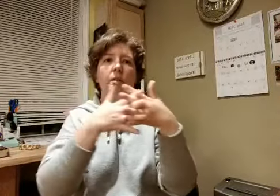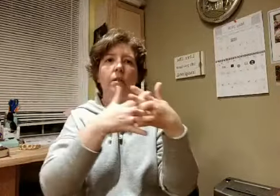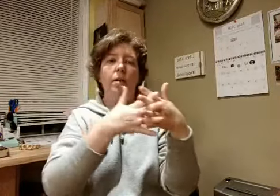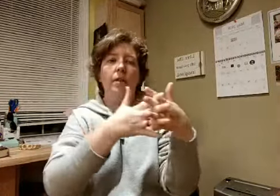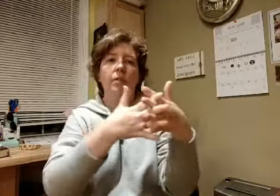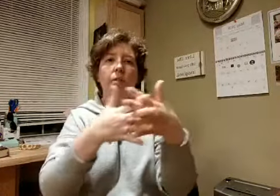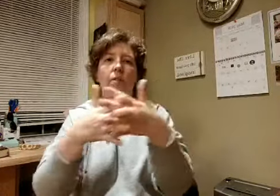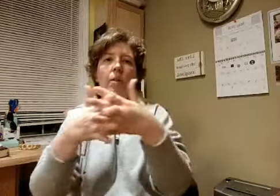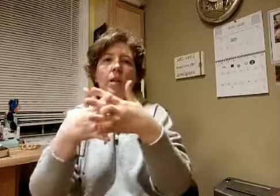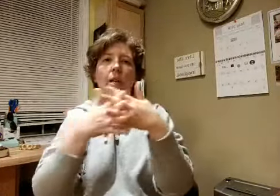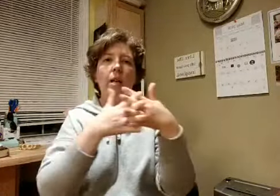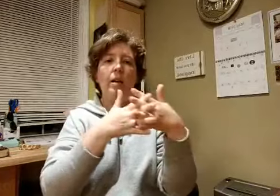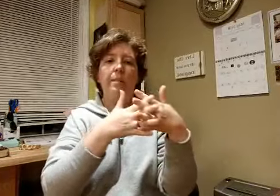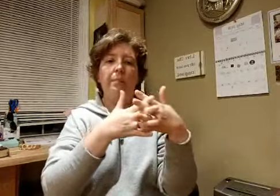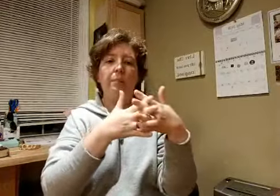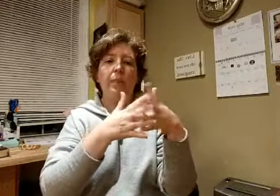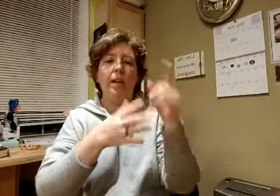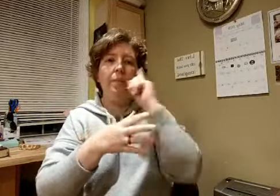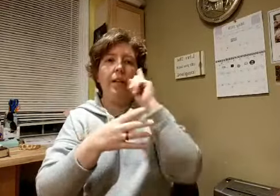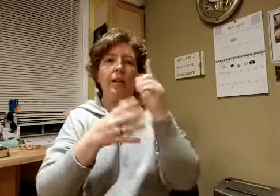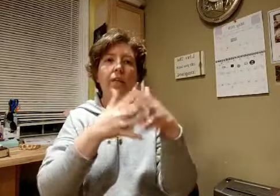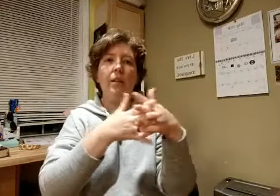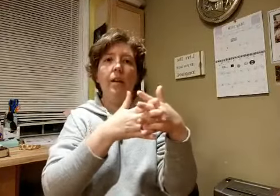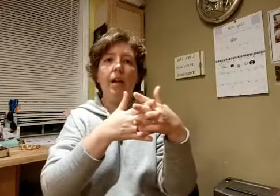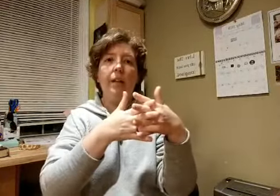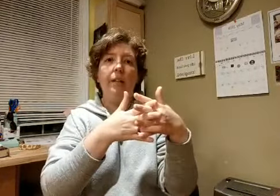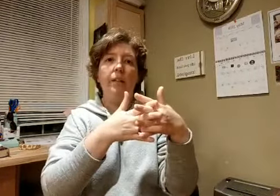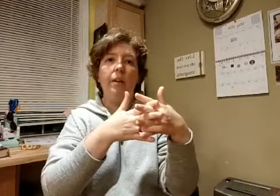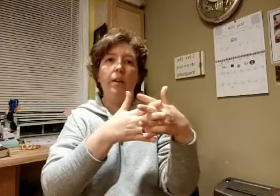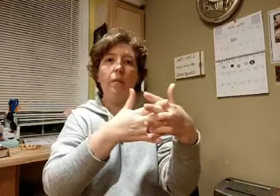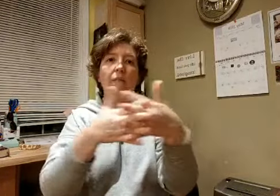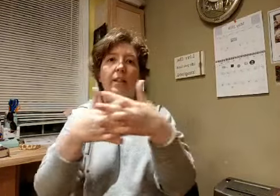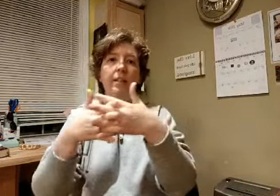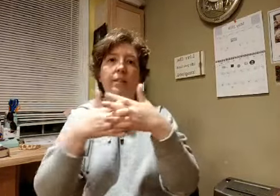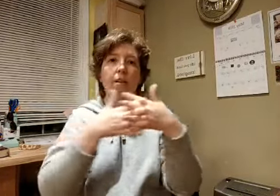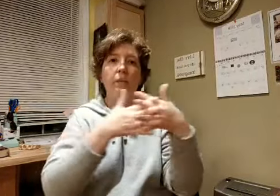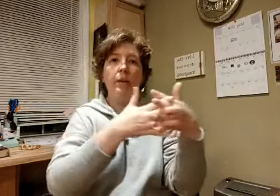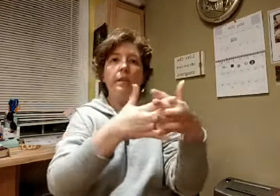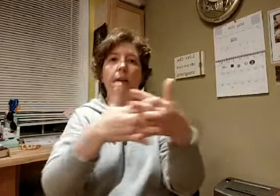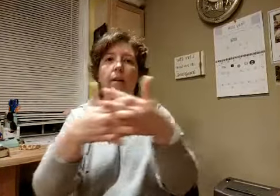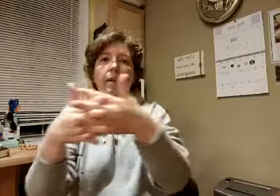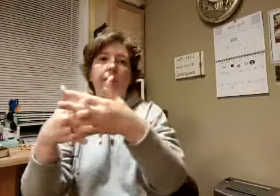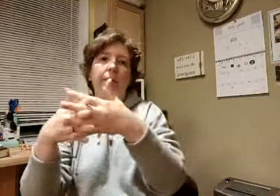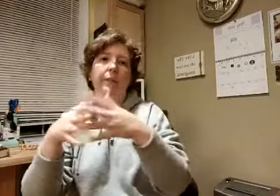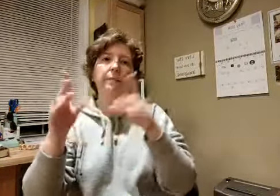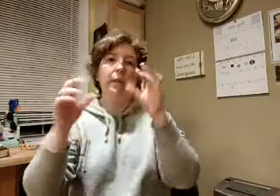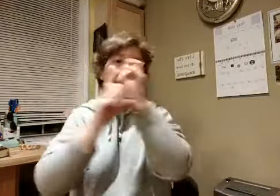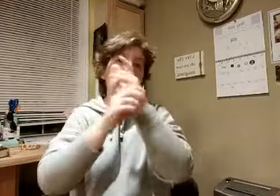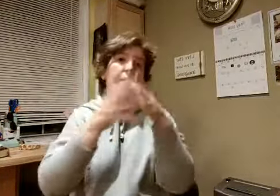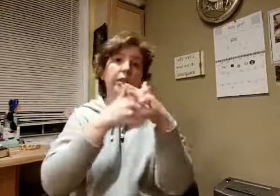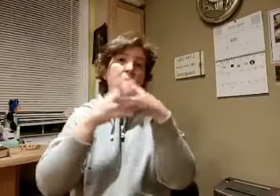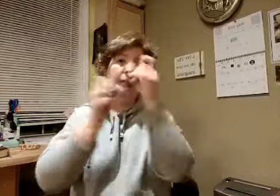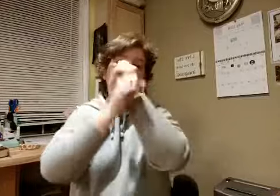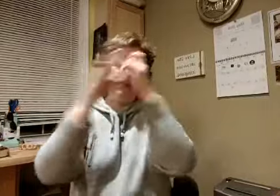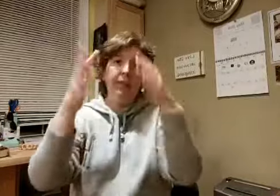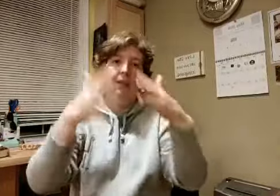in a circle. I think of it like the fences all around America, the American dream